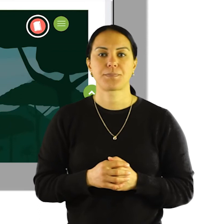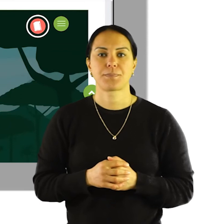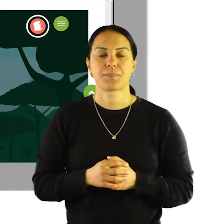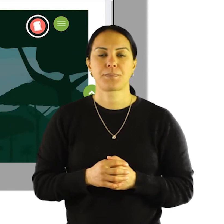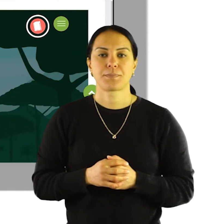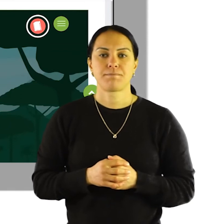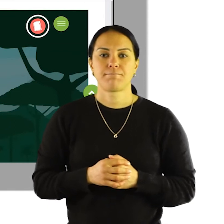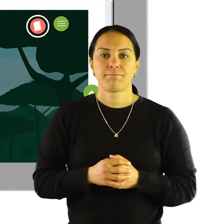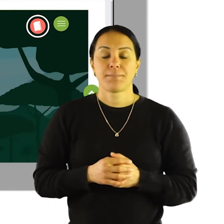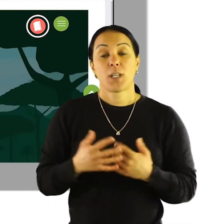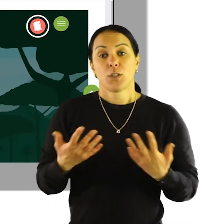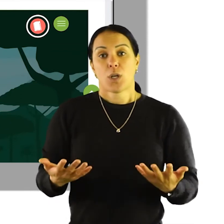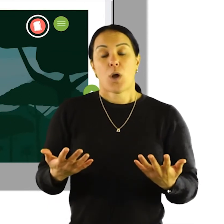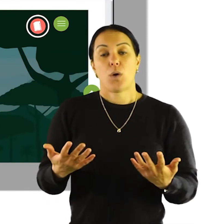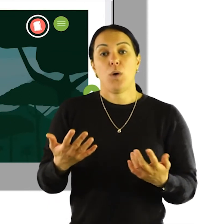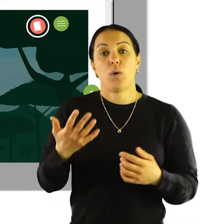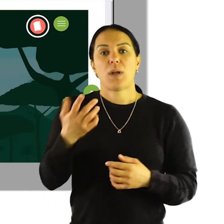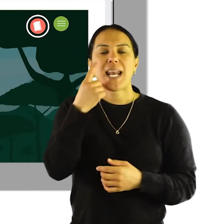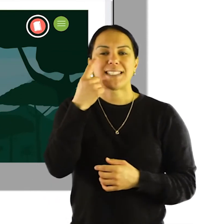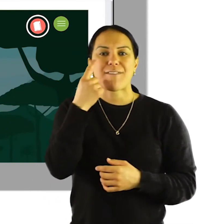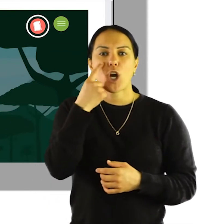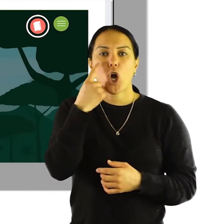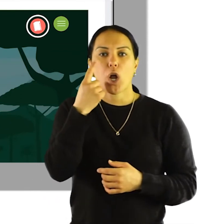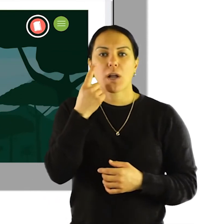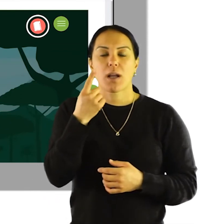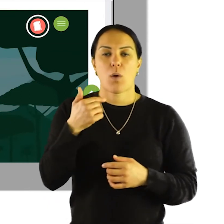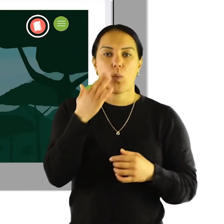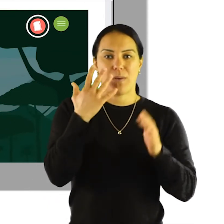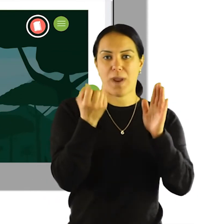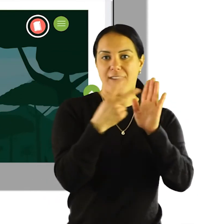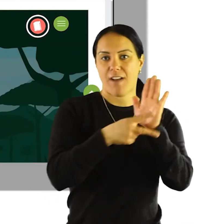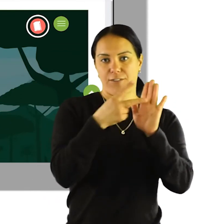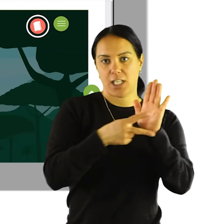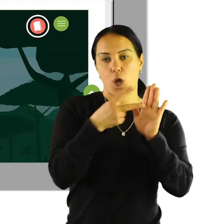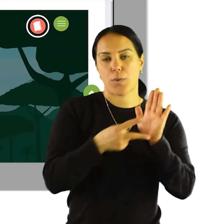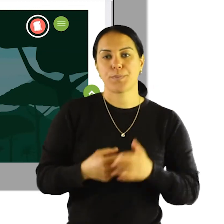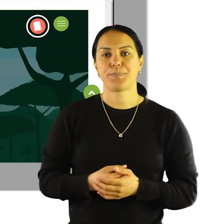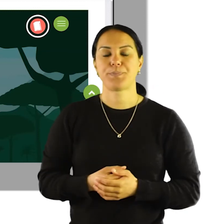So let's have a look at what happens when we get to a video.